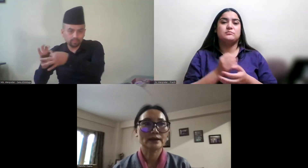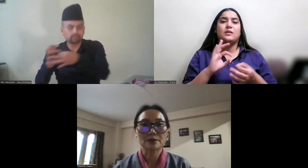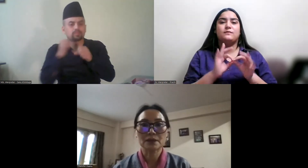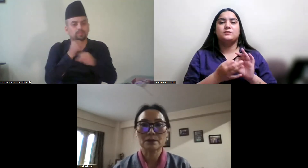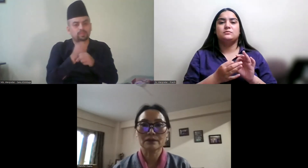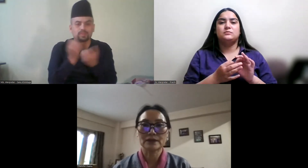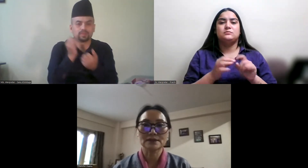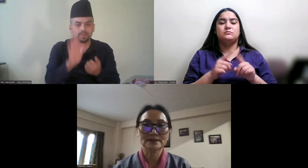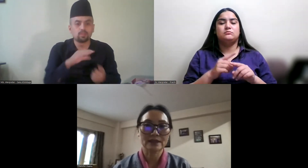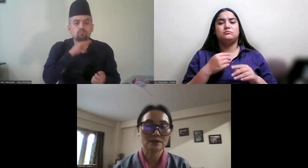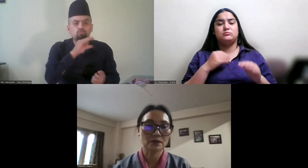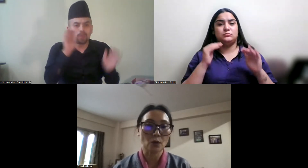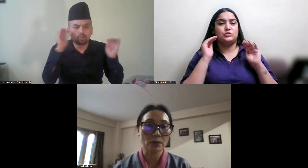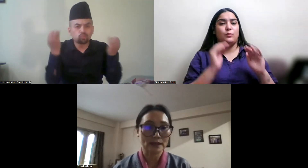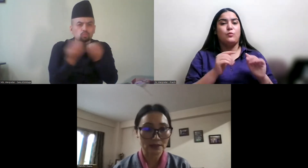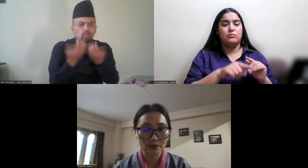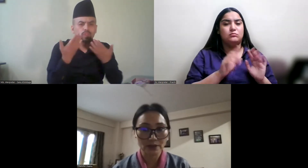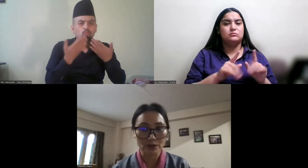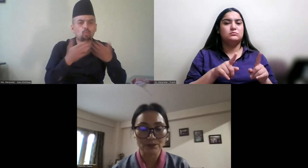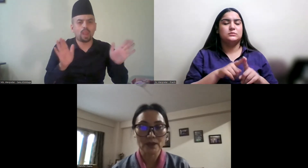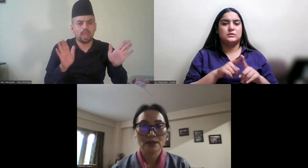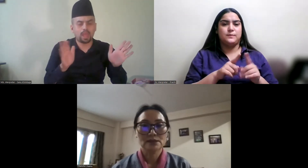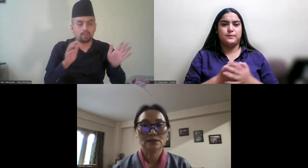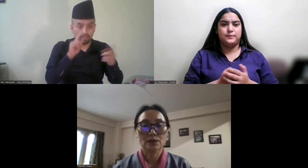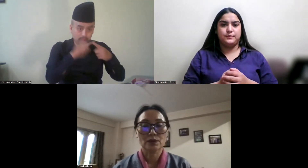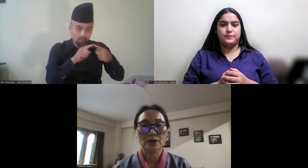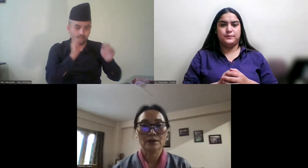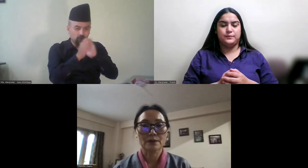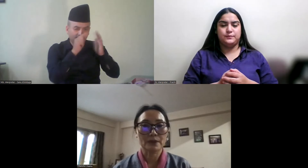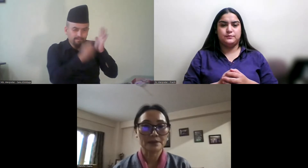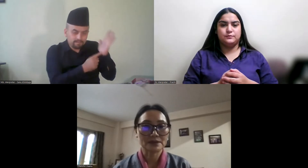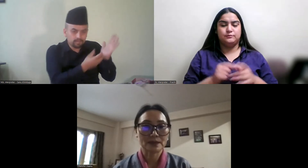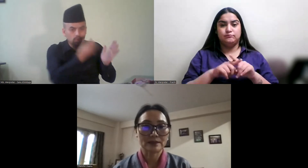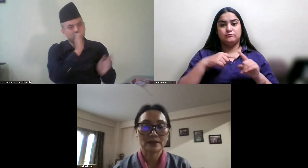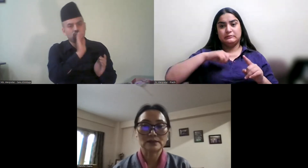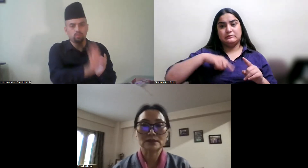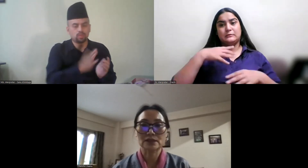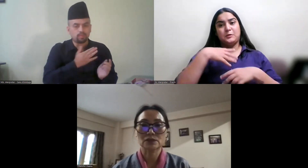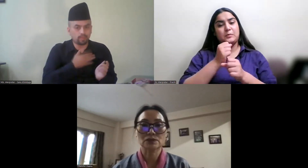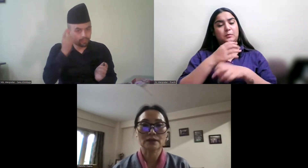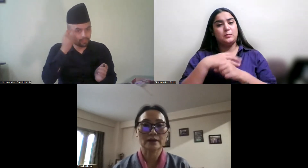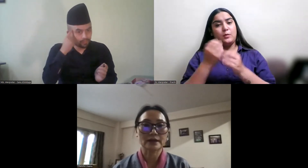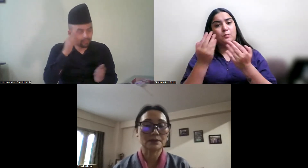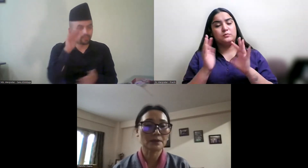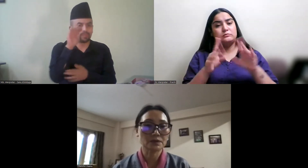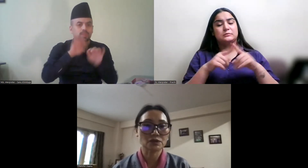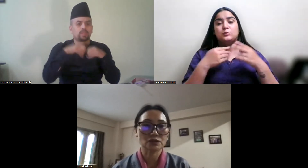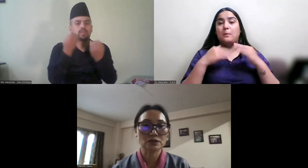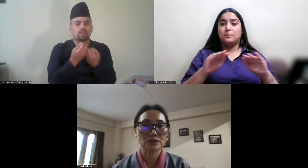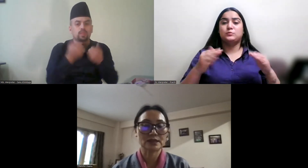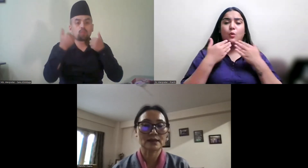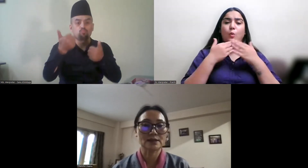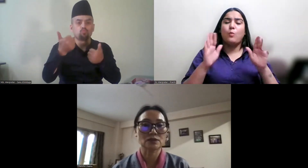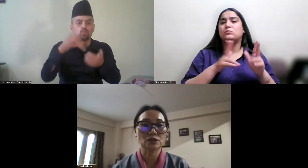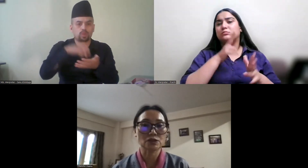where young people feel safe to be open and critical. So from my perspective, I think CSOs are in a better position